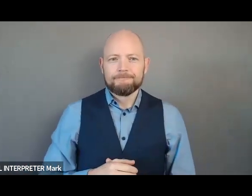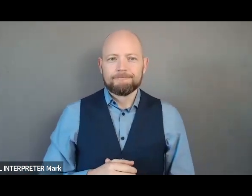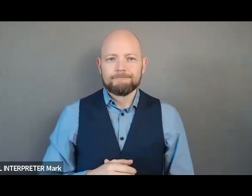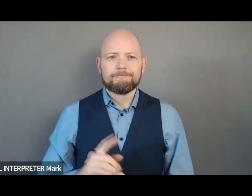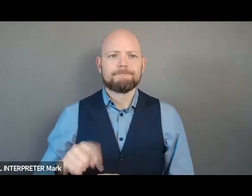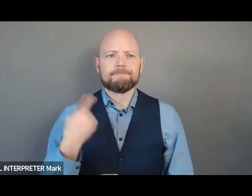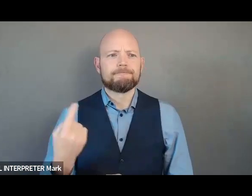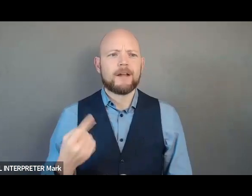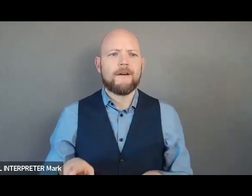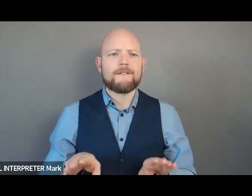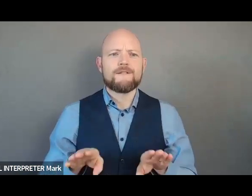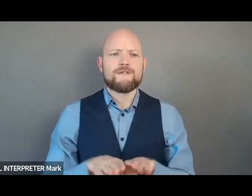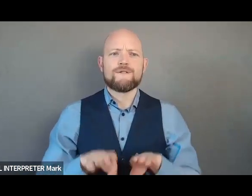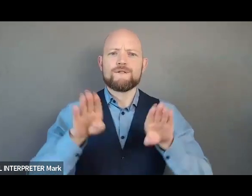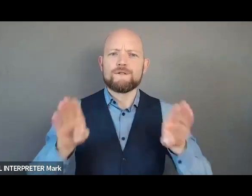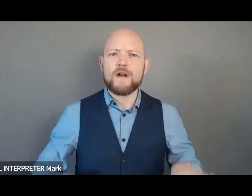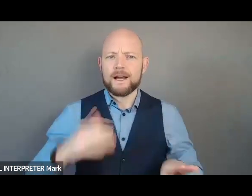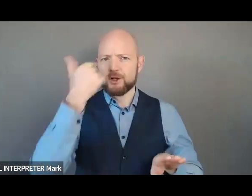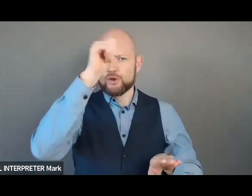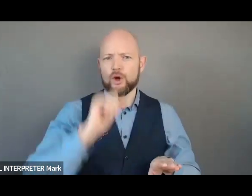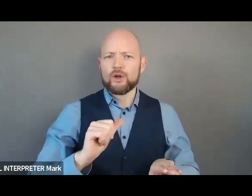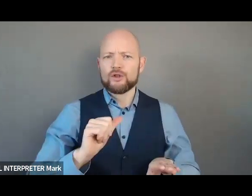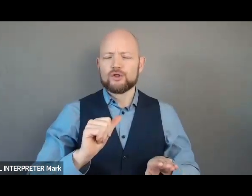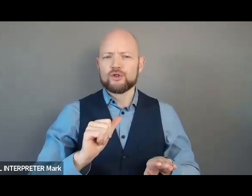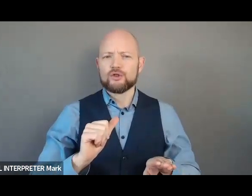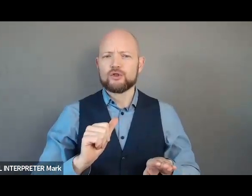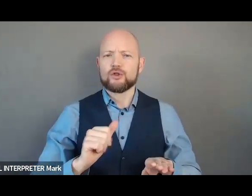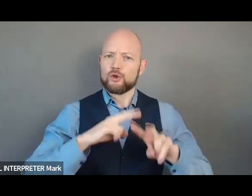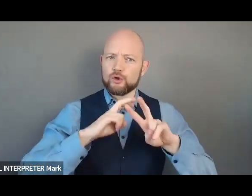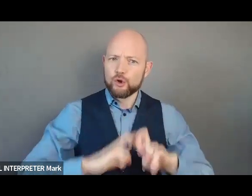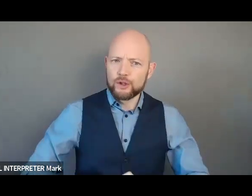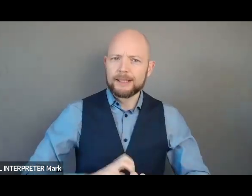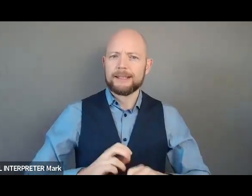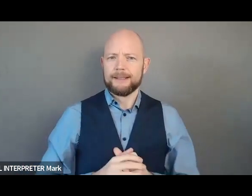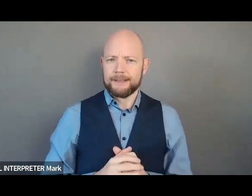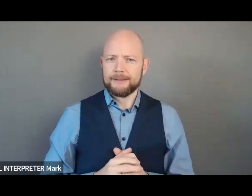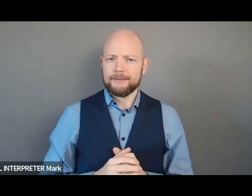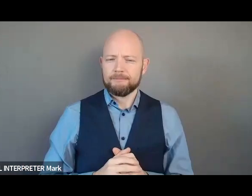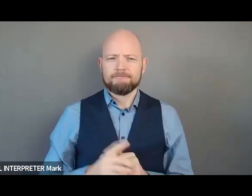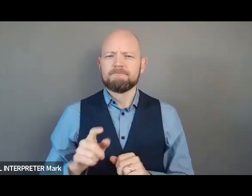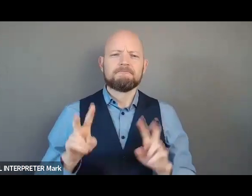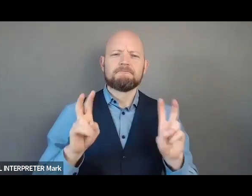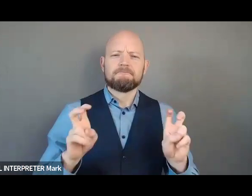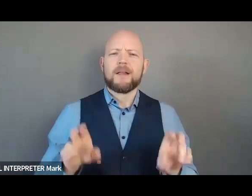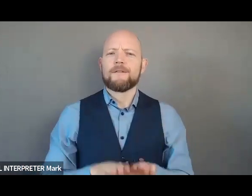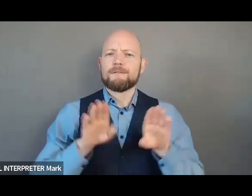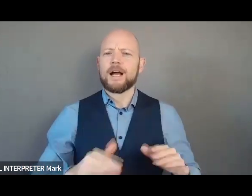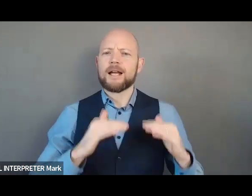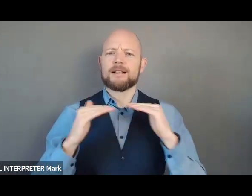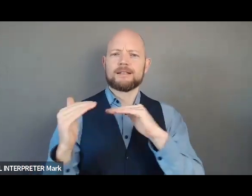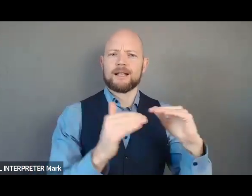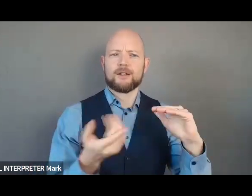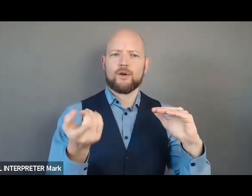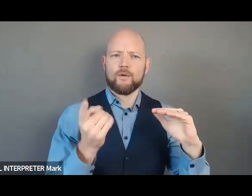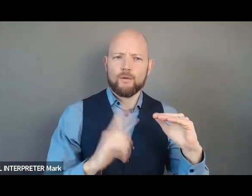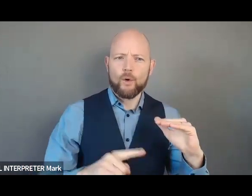for Fostering Academic Inclusivity and Representation. And we've sort of explored what that